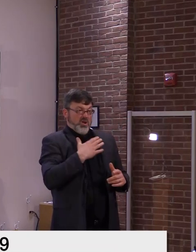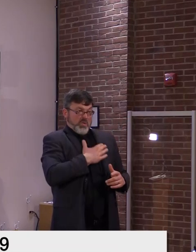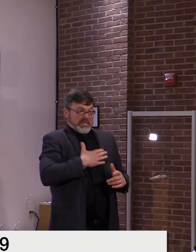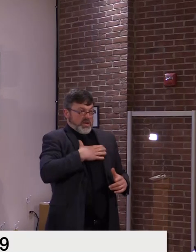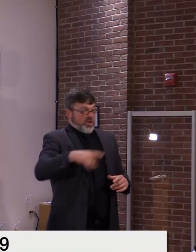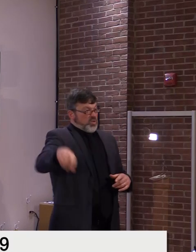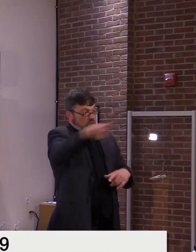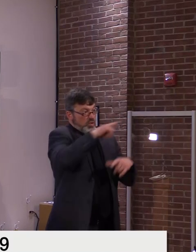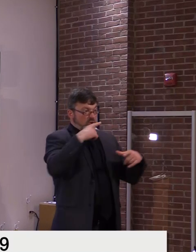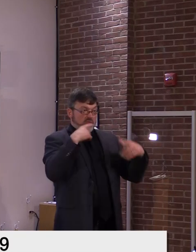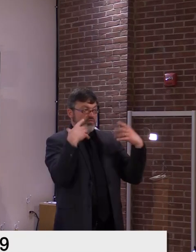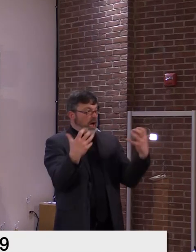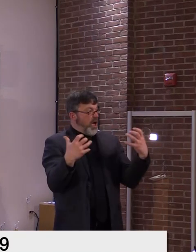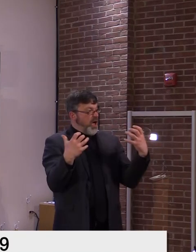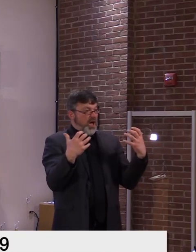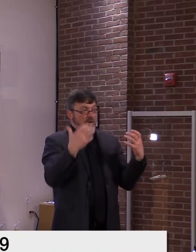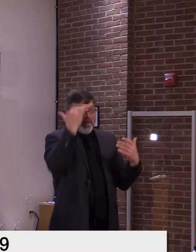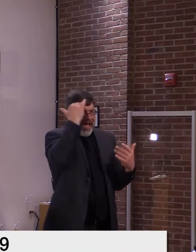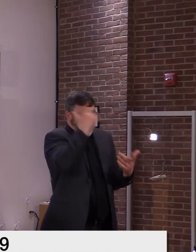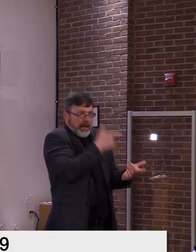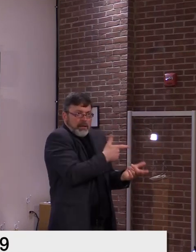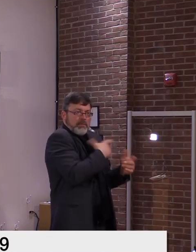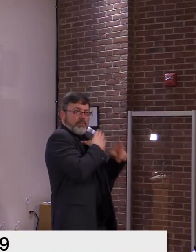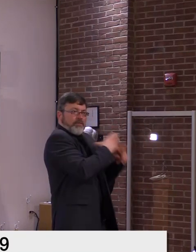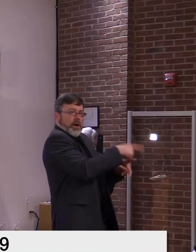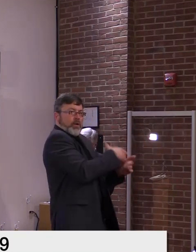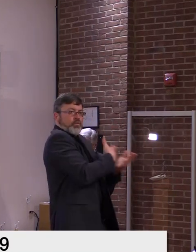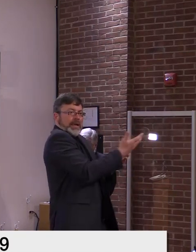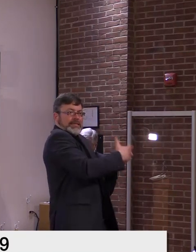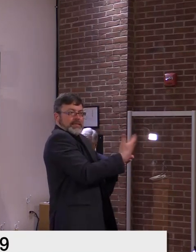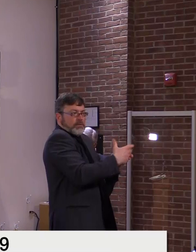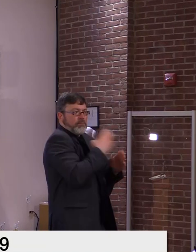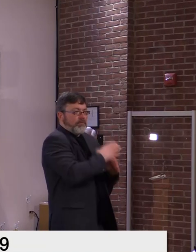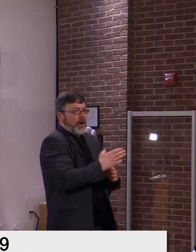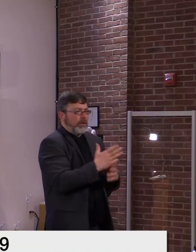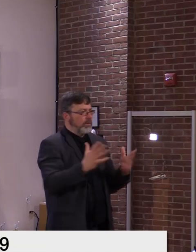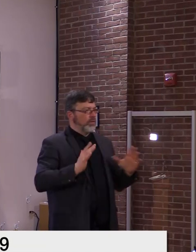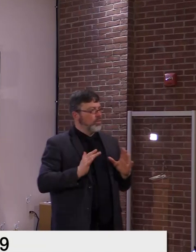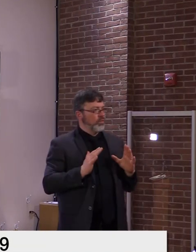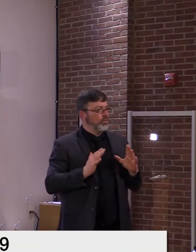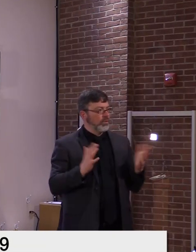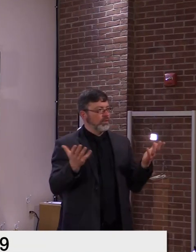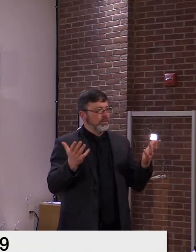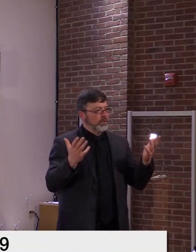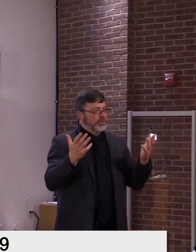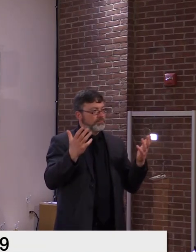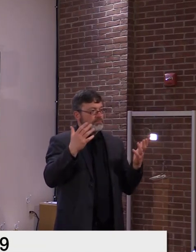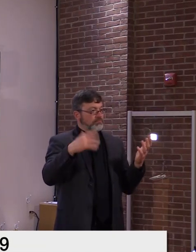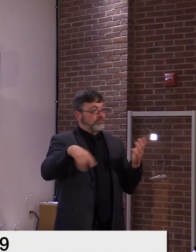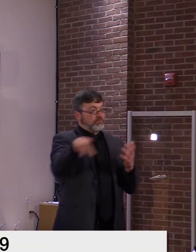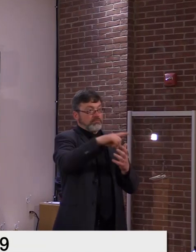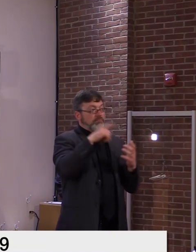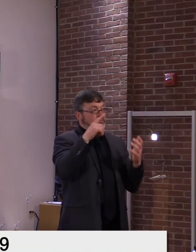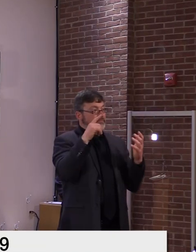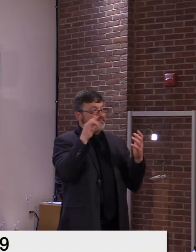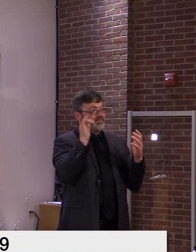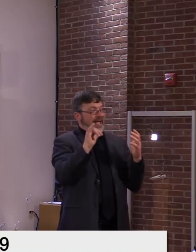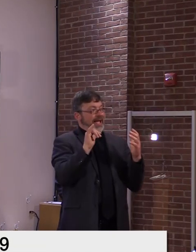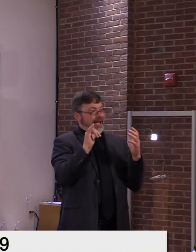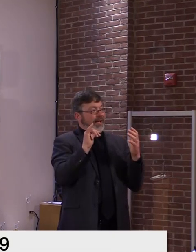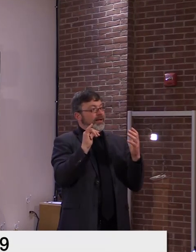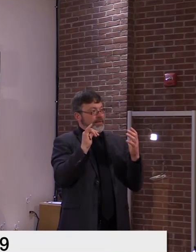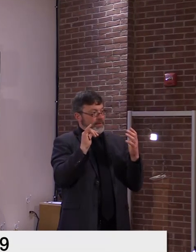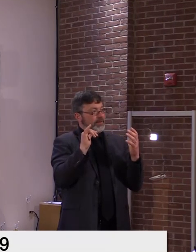doses wasted. And every person who gets a dose on a given day is another person who adds to our vaccination